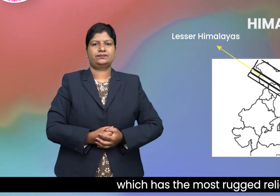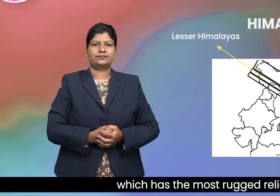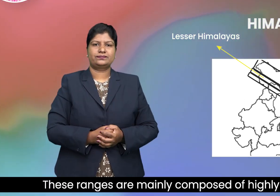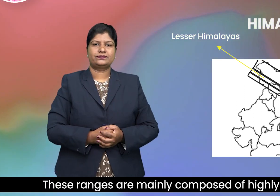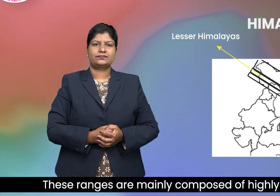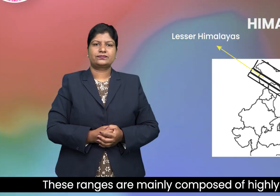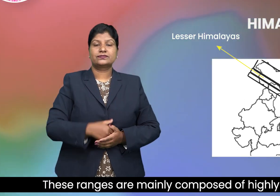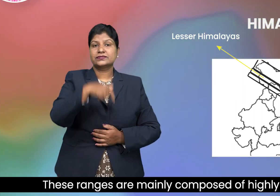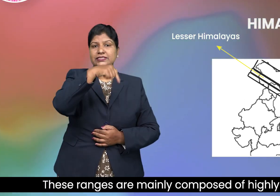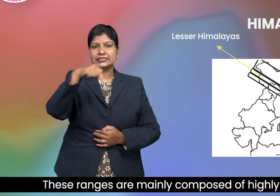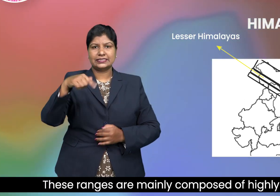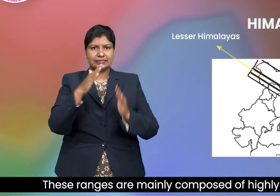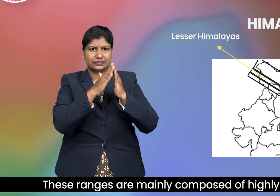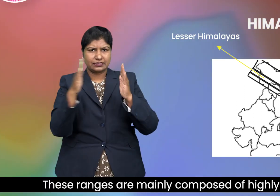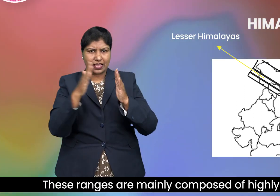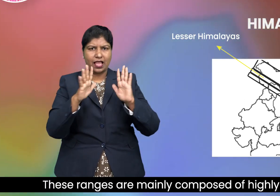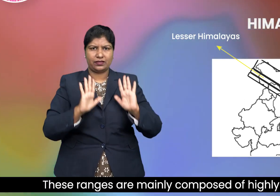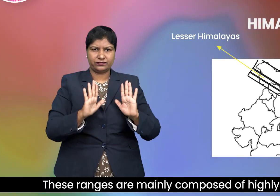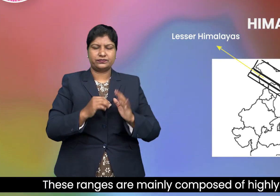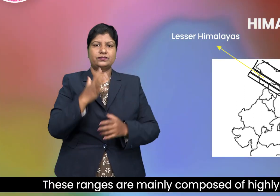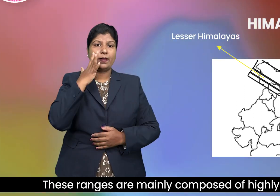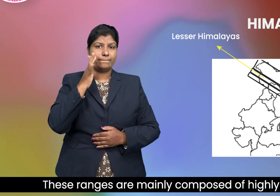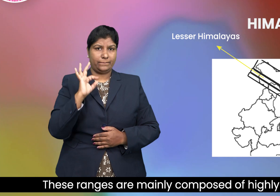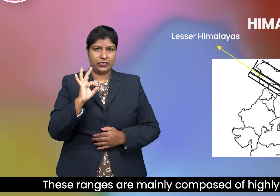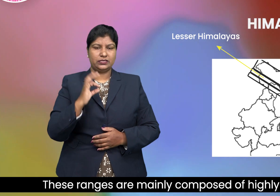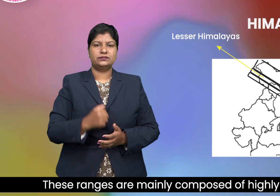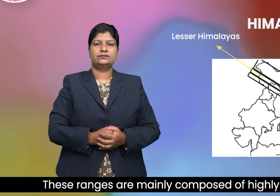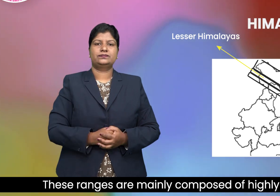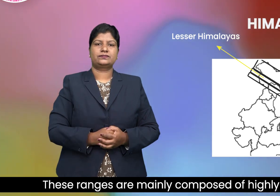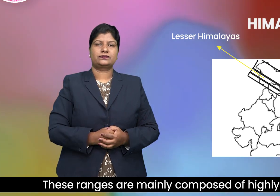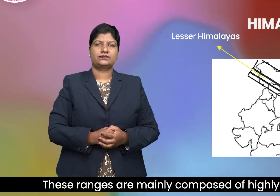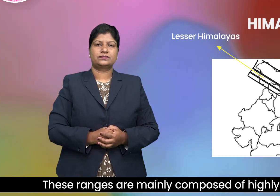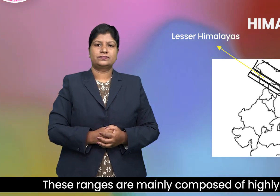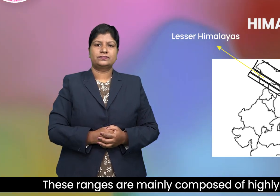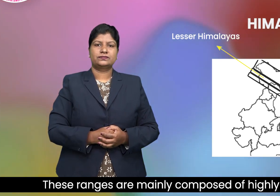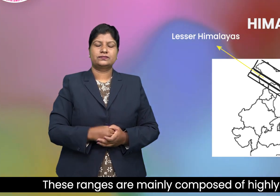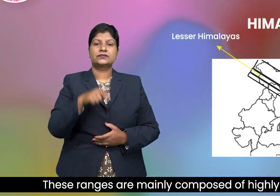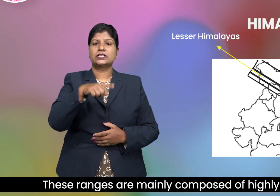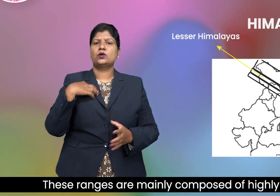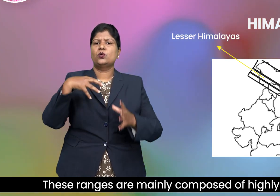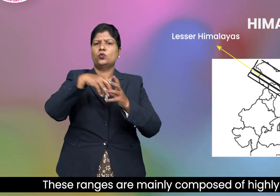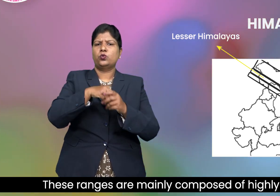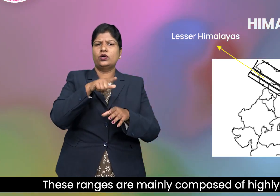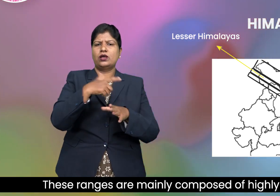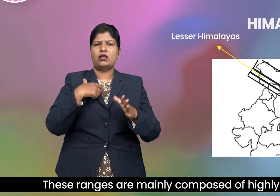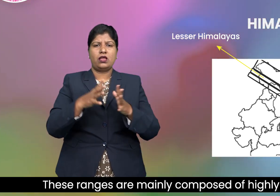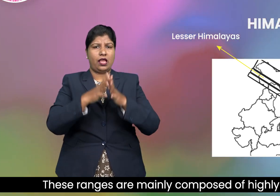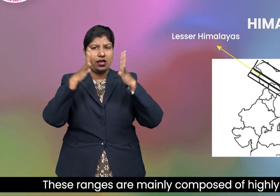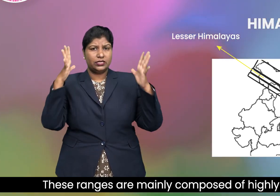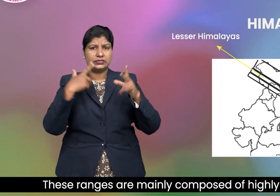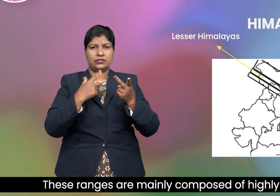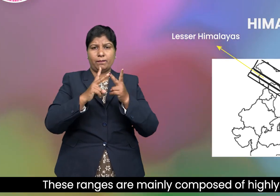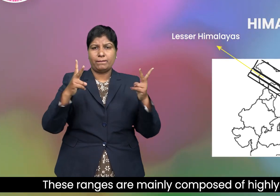these ranges are mainly composed of highly compressed rocks